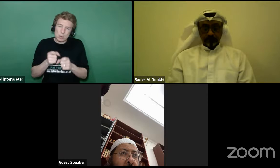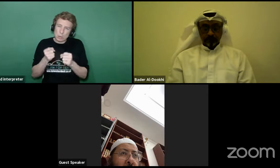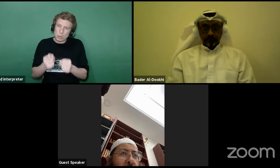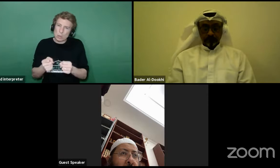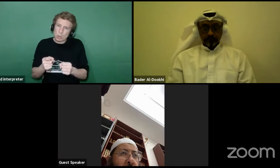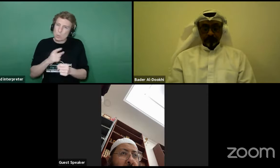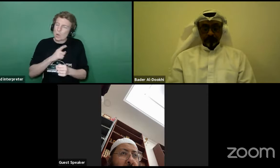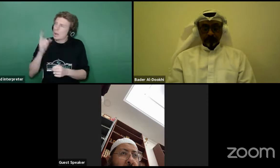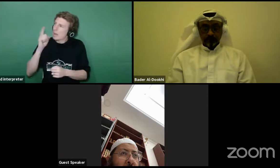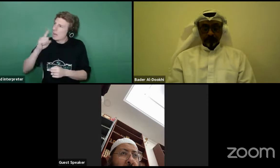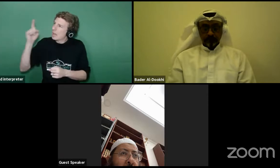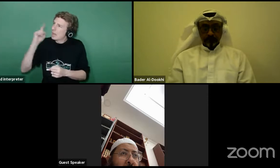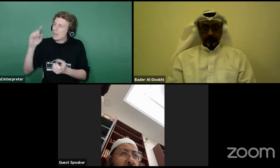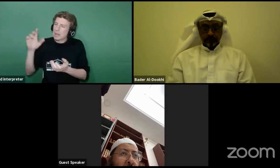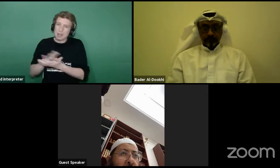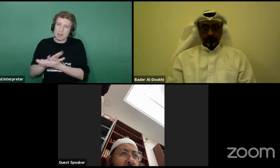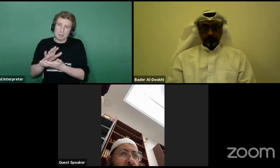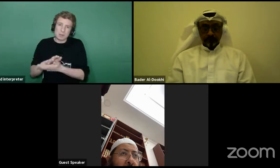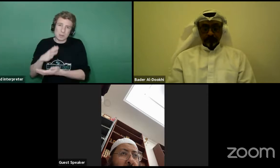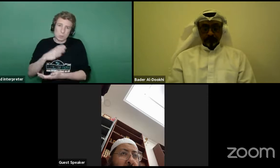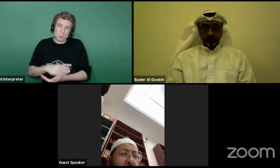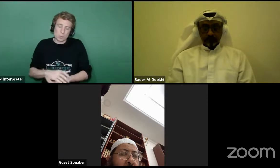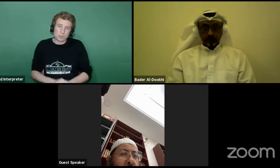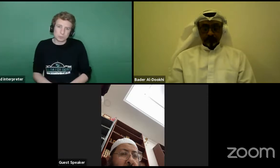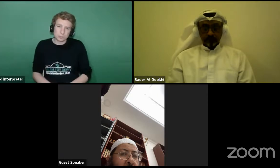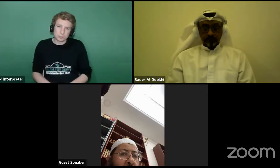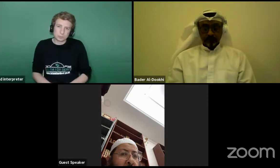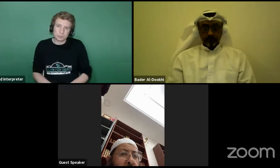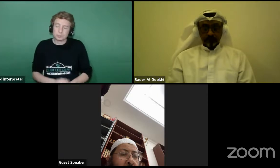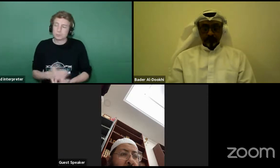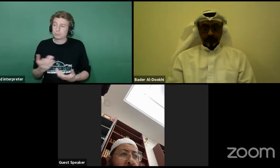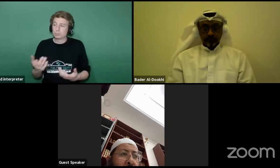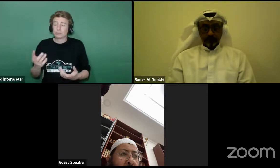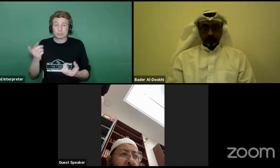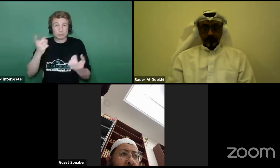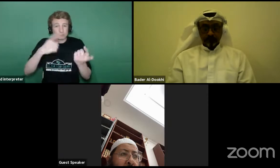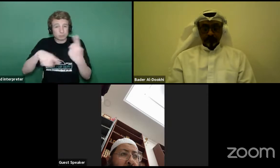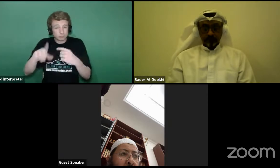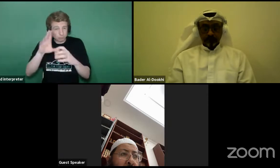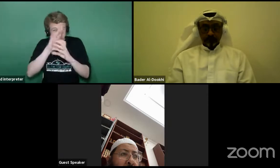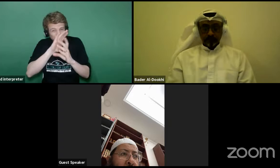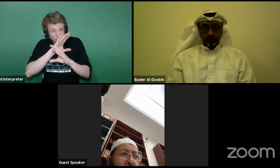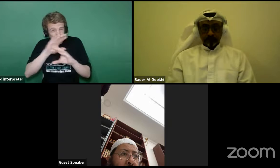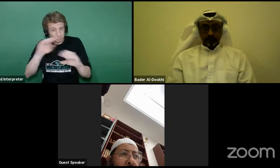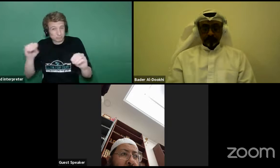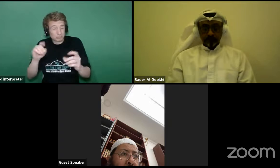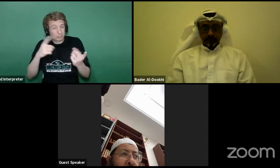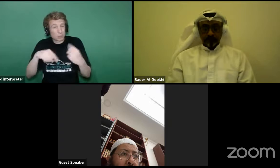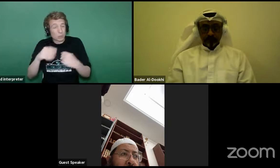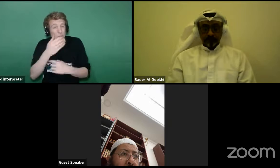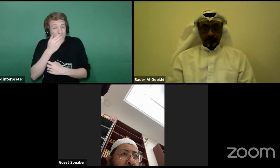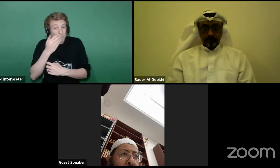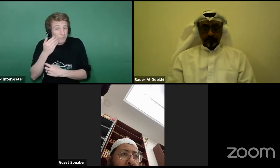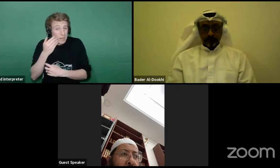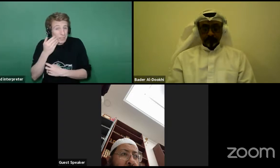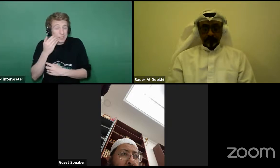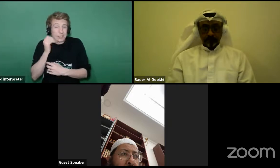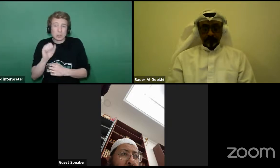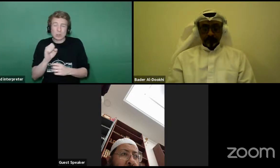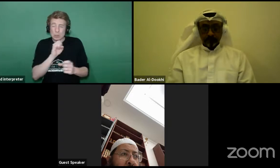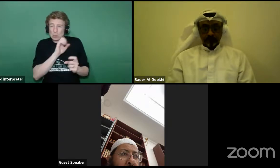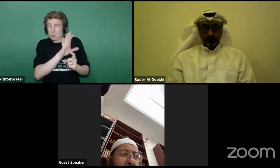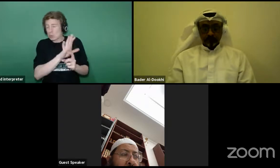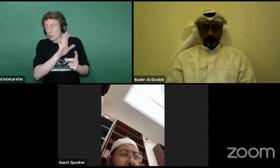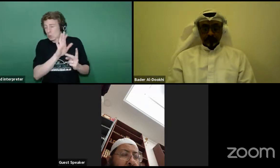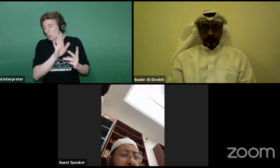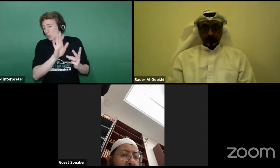Lord. So, O you who fast, know that with your abstination and your withholding of these